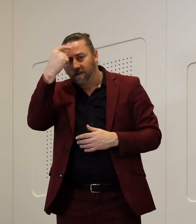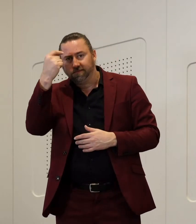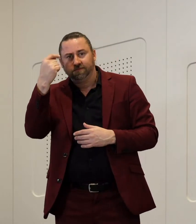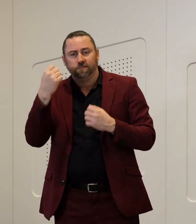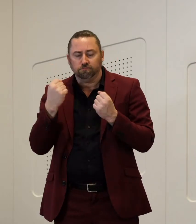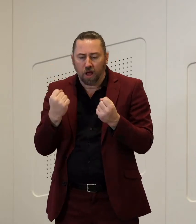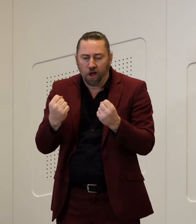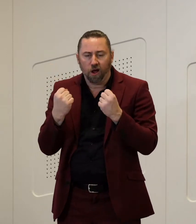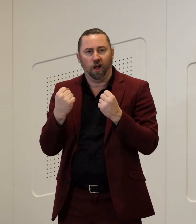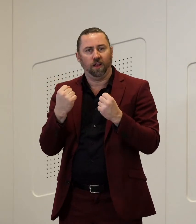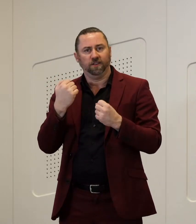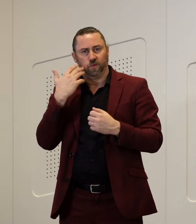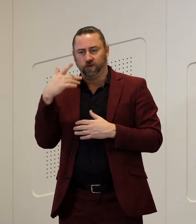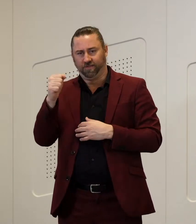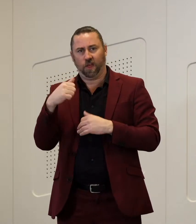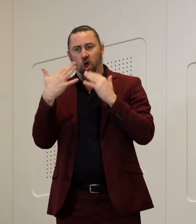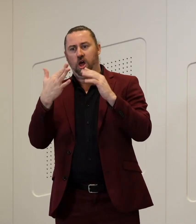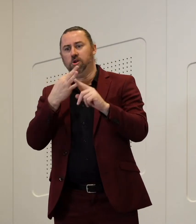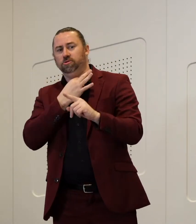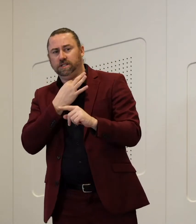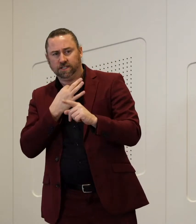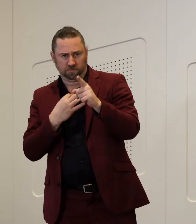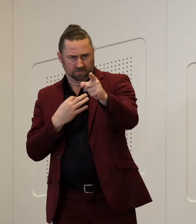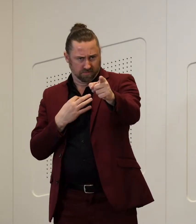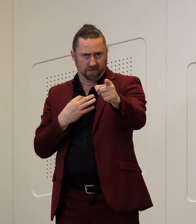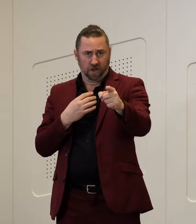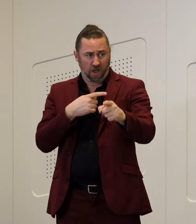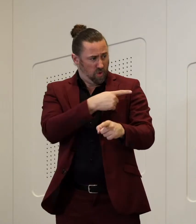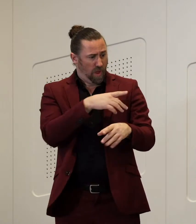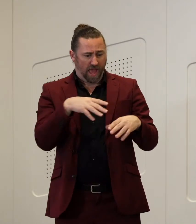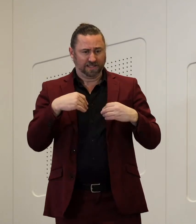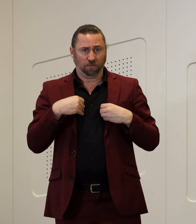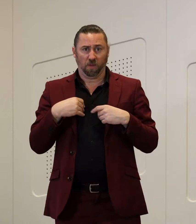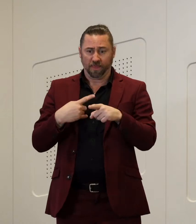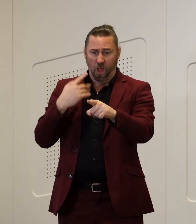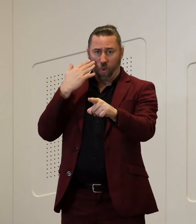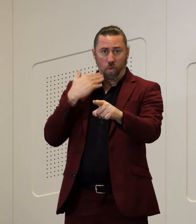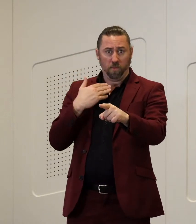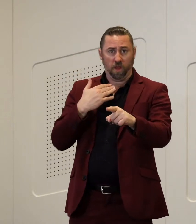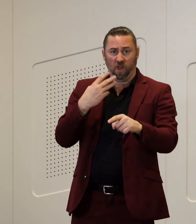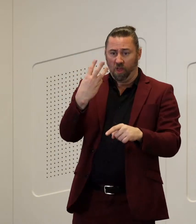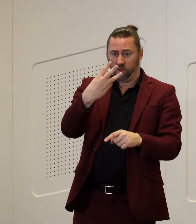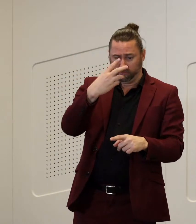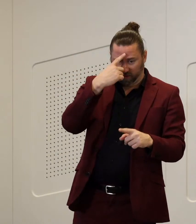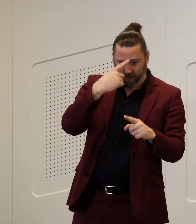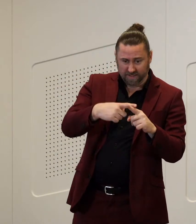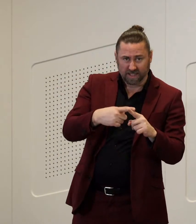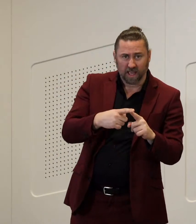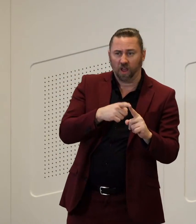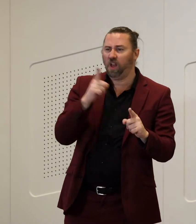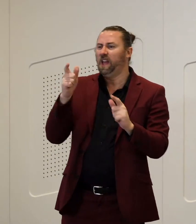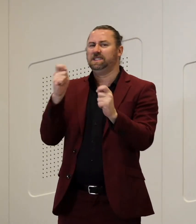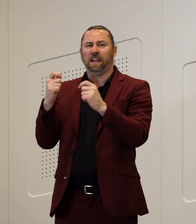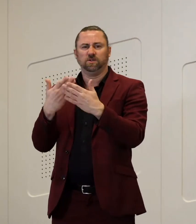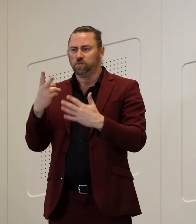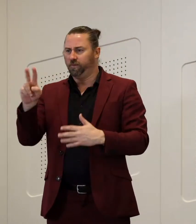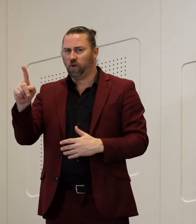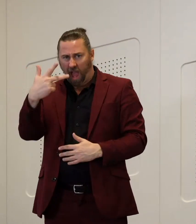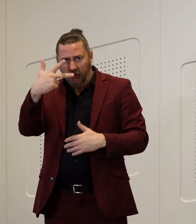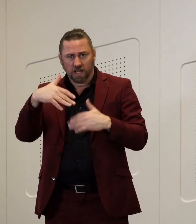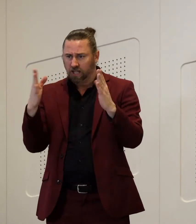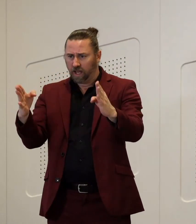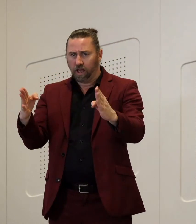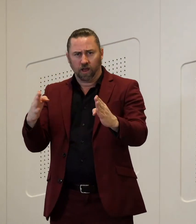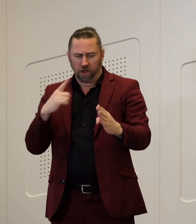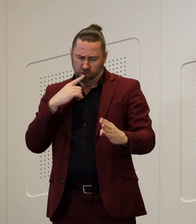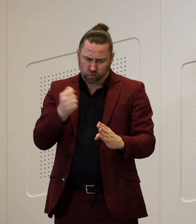it's acceptable that this person's waited more than a week after developing symptoms to get tested? I would have far preferred that she got tested on the